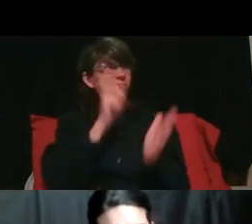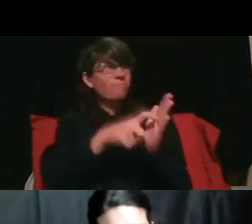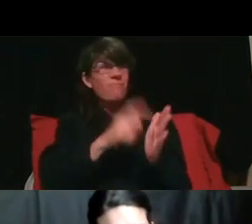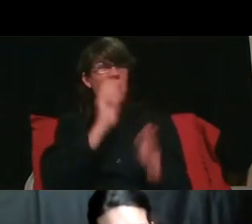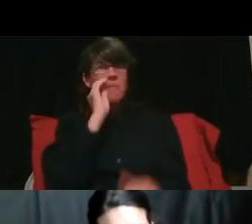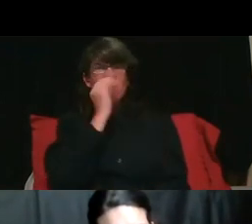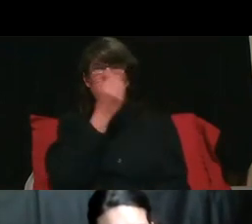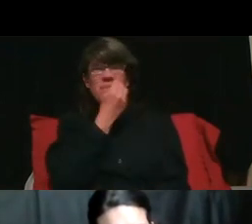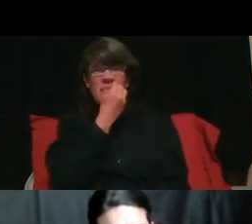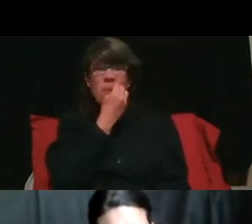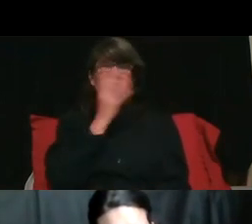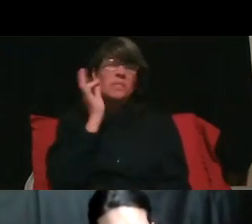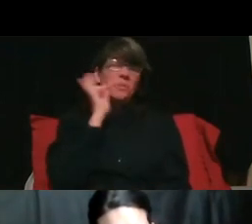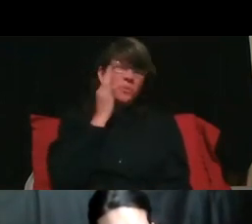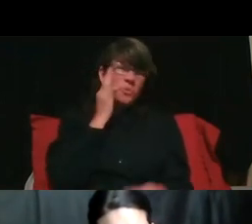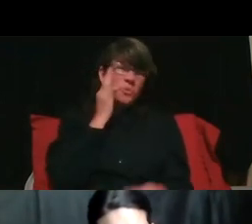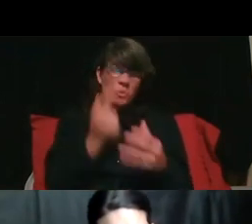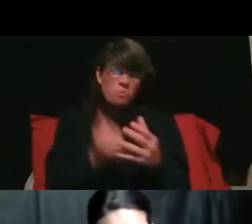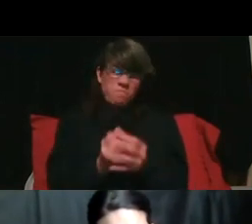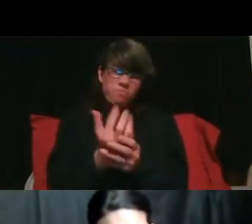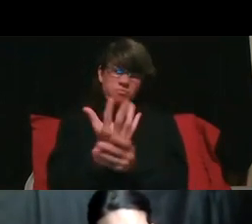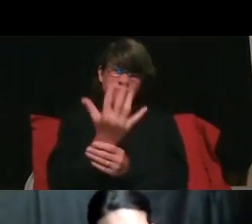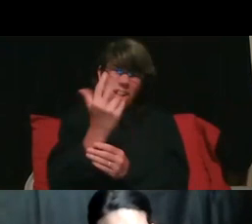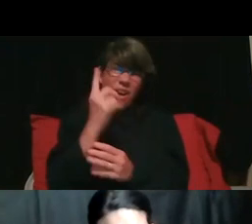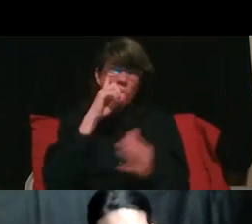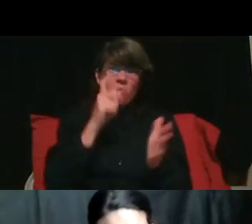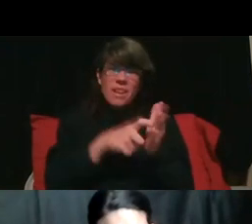the plants coming up from the ground.